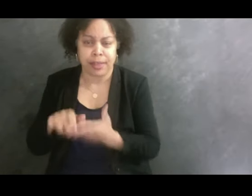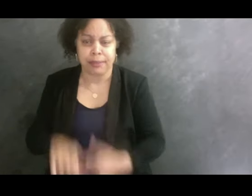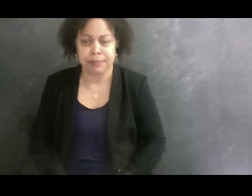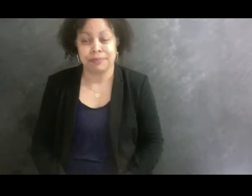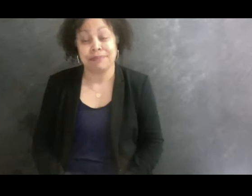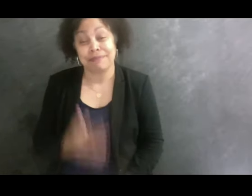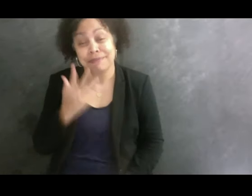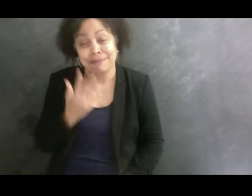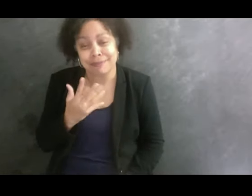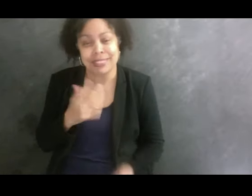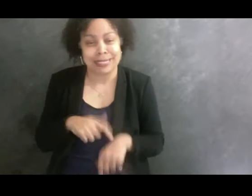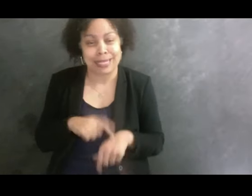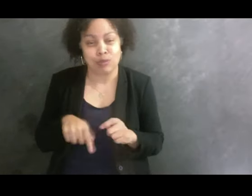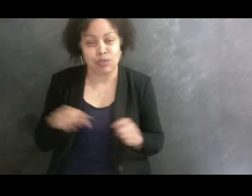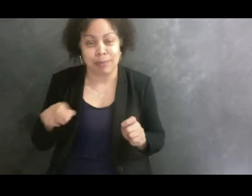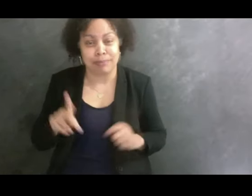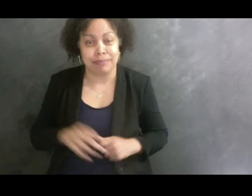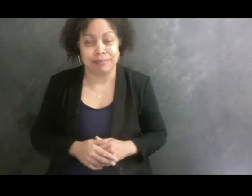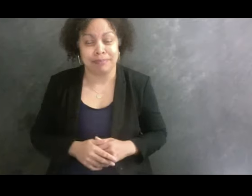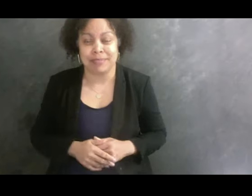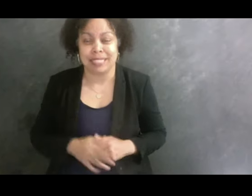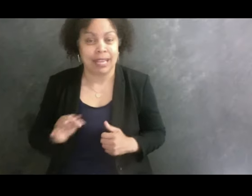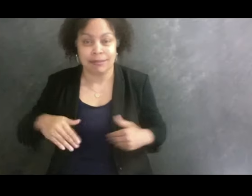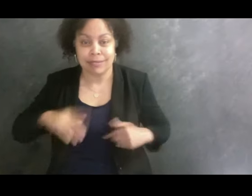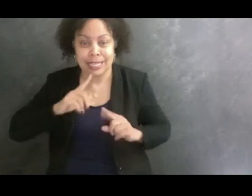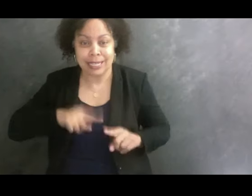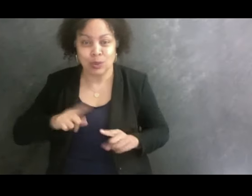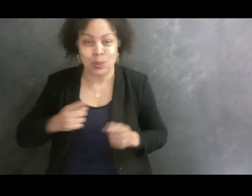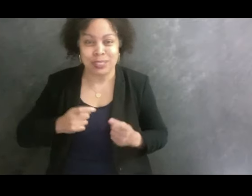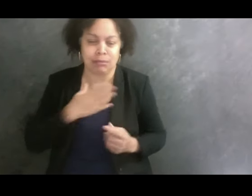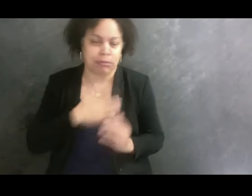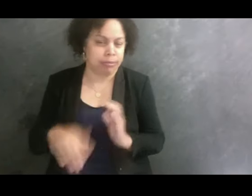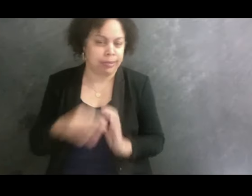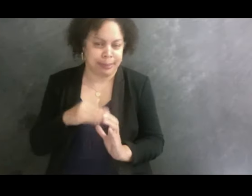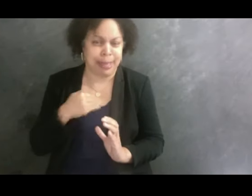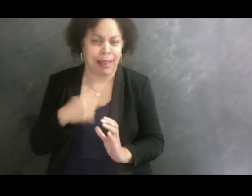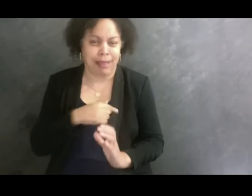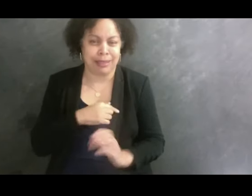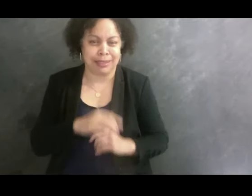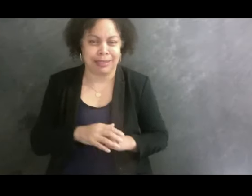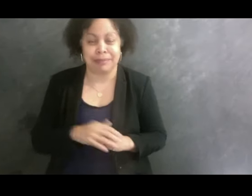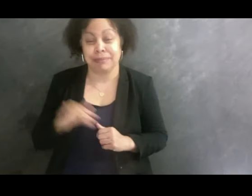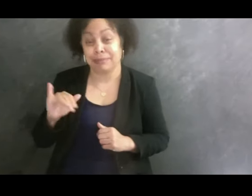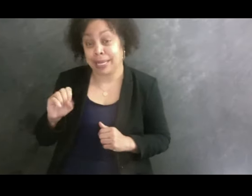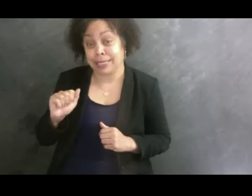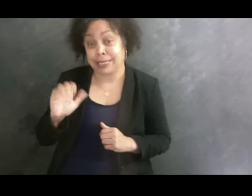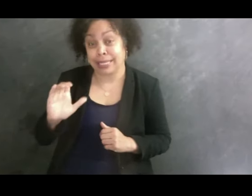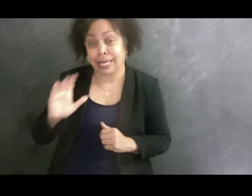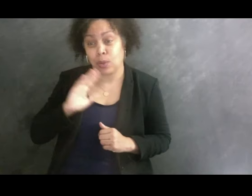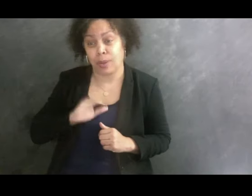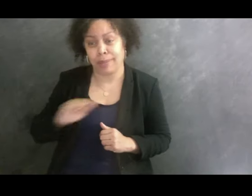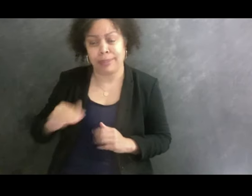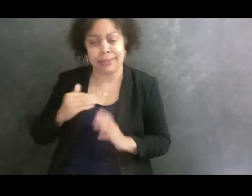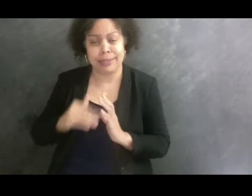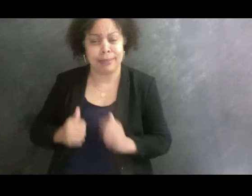unfortunately time for us to end. If I didn't get to your question, please do email us. My colleague Isaac will drop the email